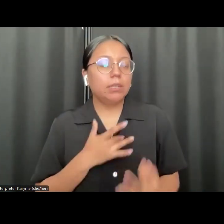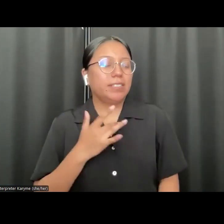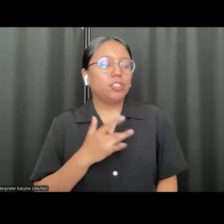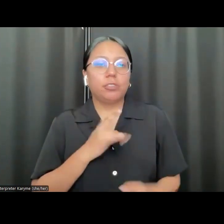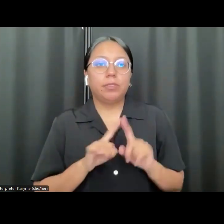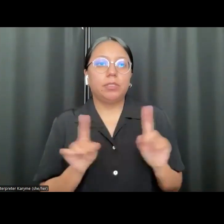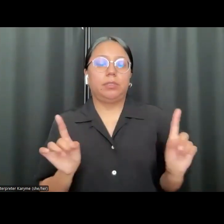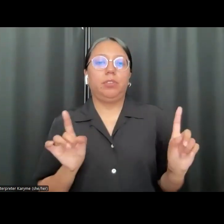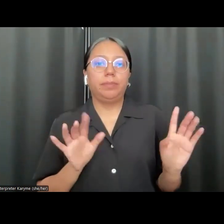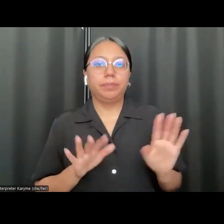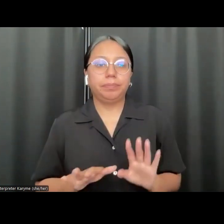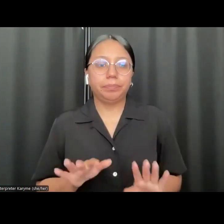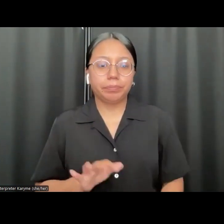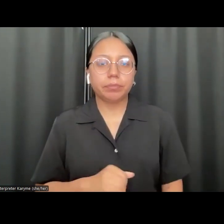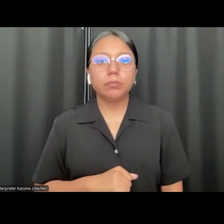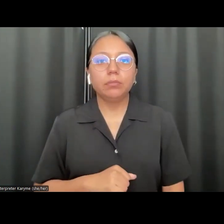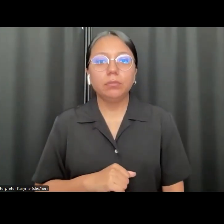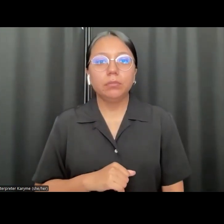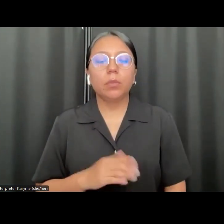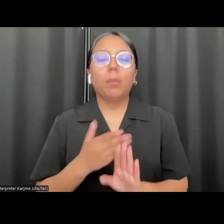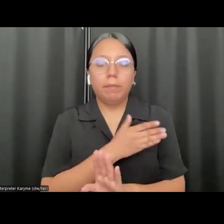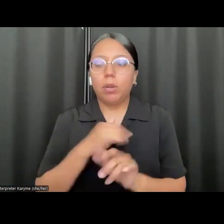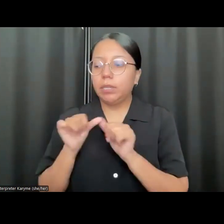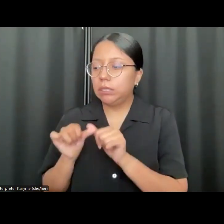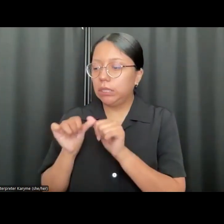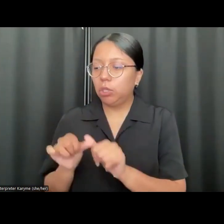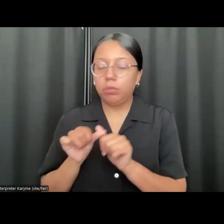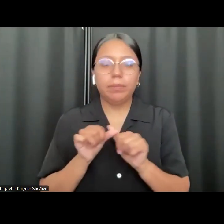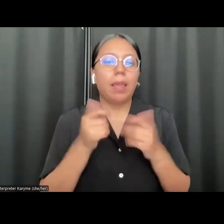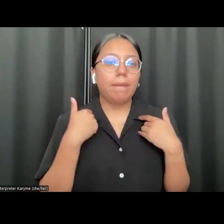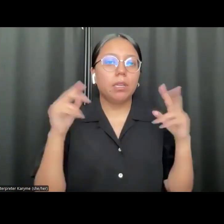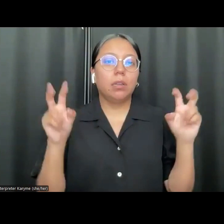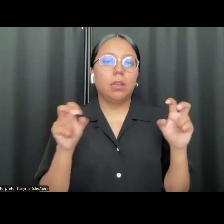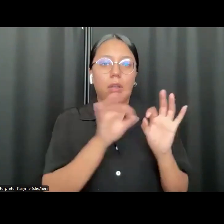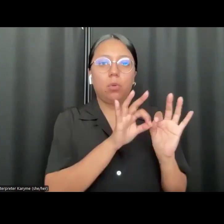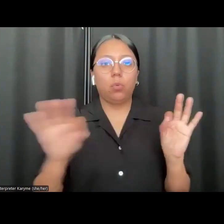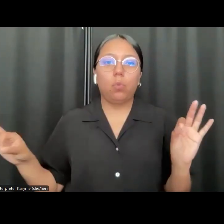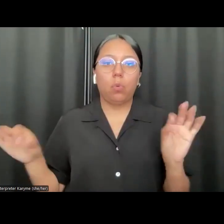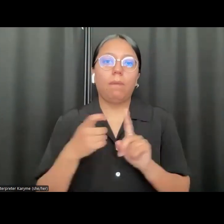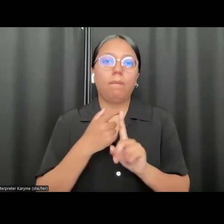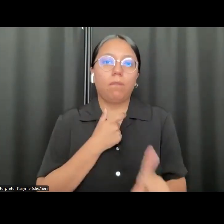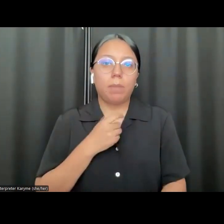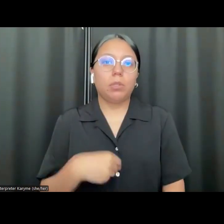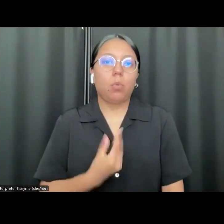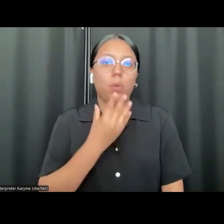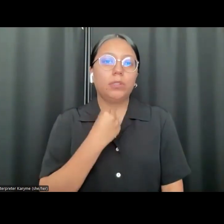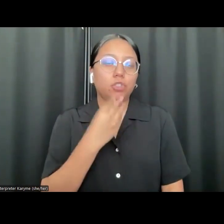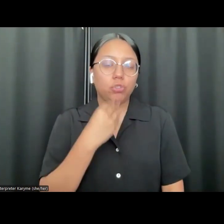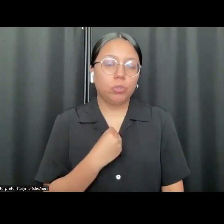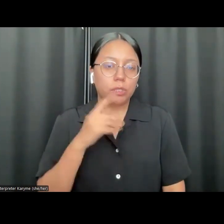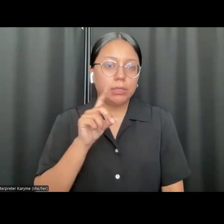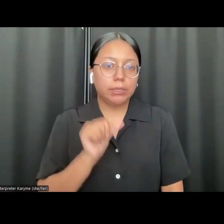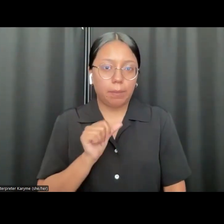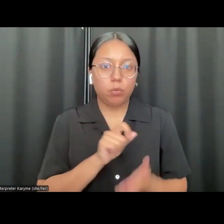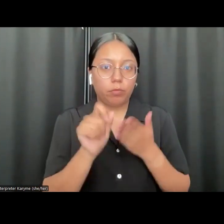so, and oh, actually, before I go on, I want to name a quote from the white Jewish disabled femme writer C.K. Kaufman, where